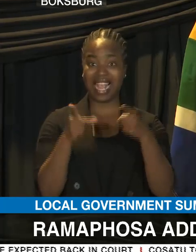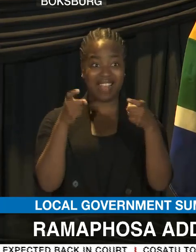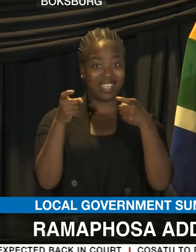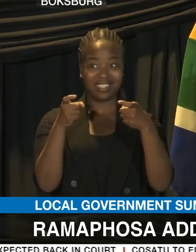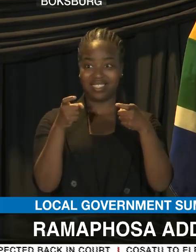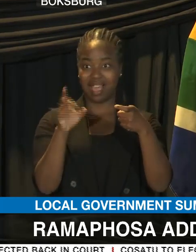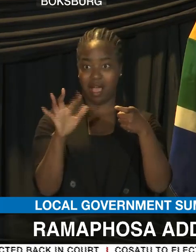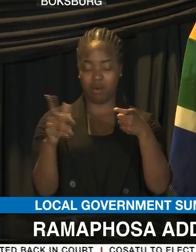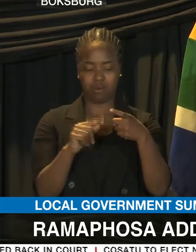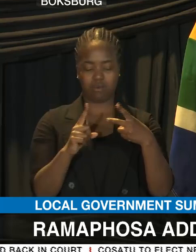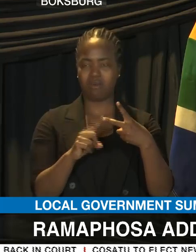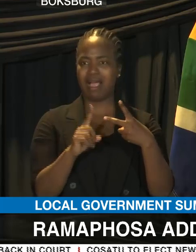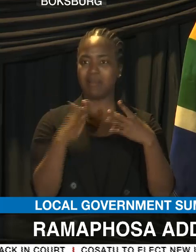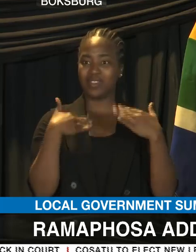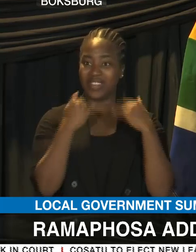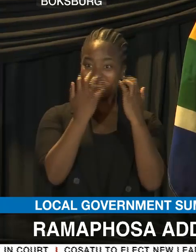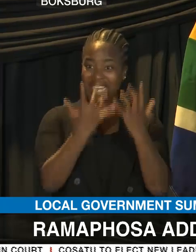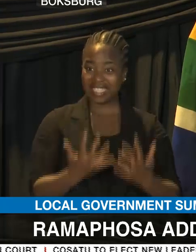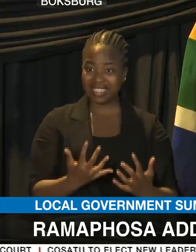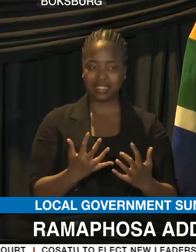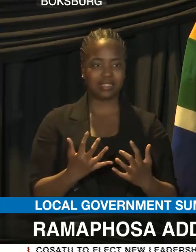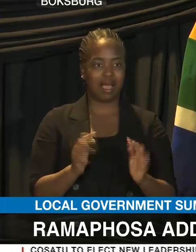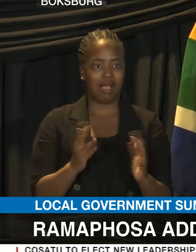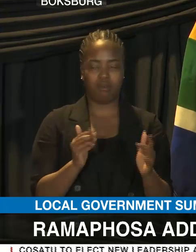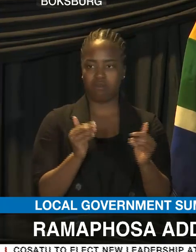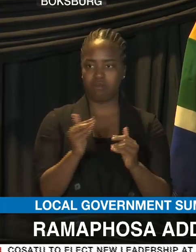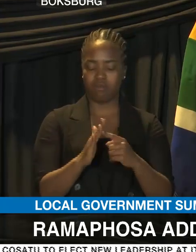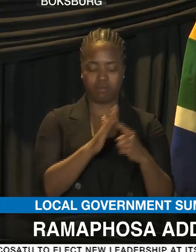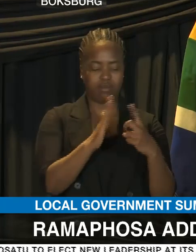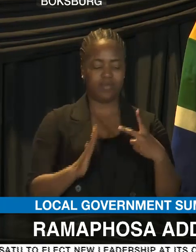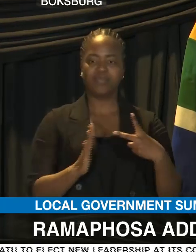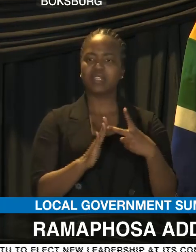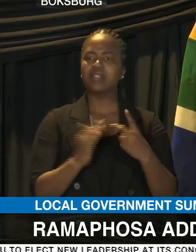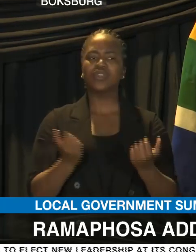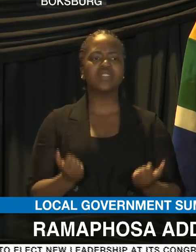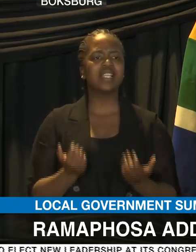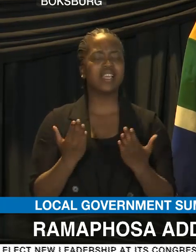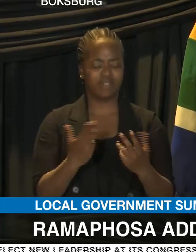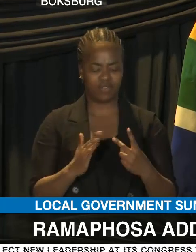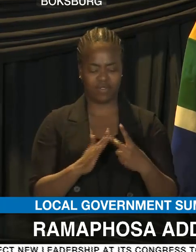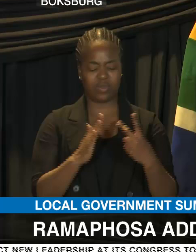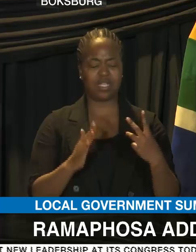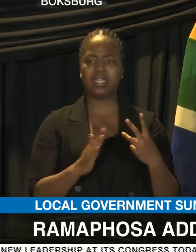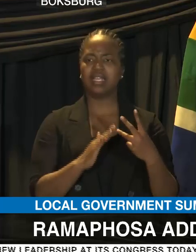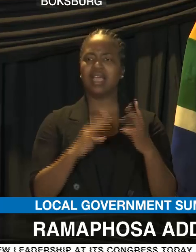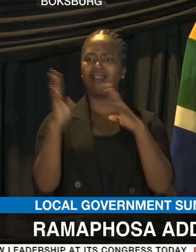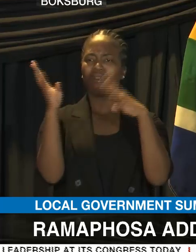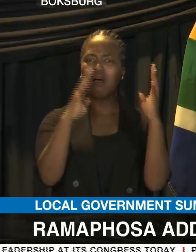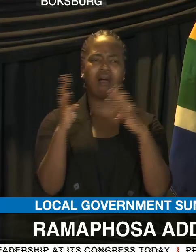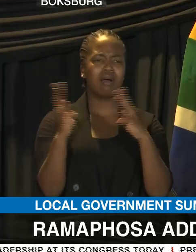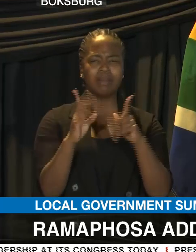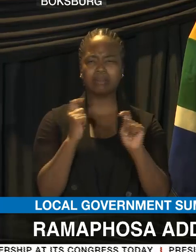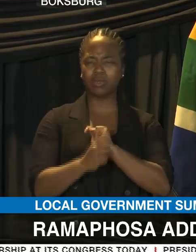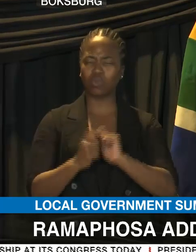governance, administration and financial management, service delivery, climate change and